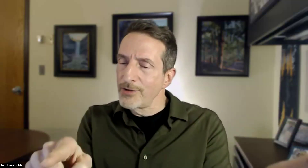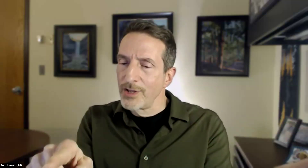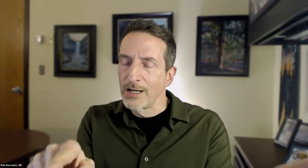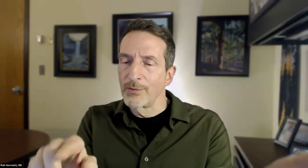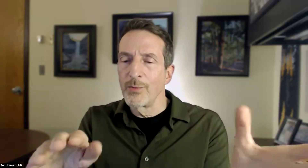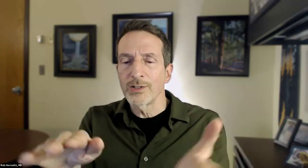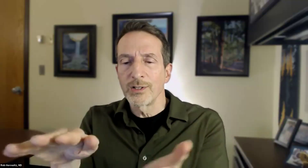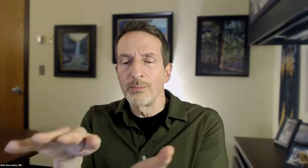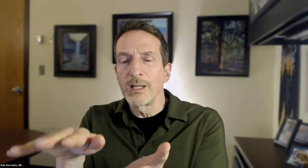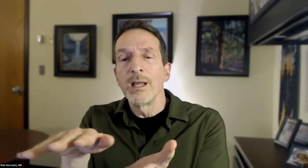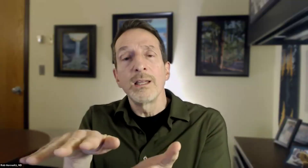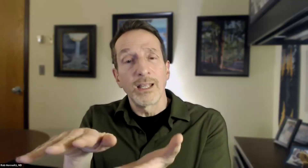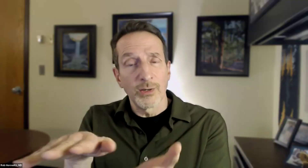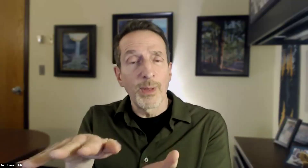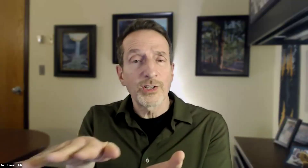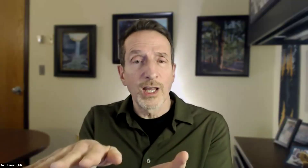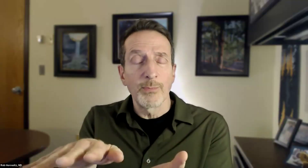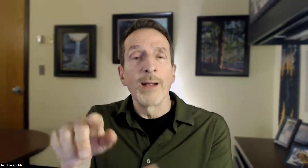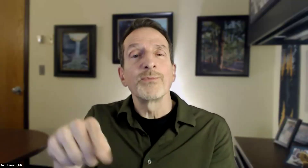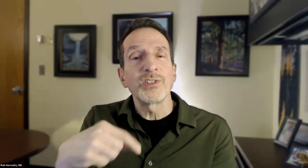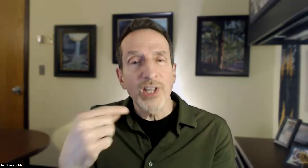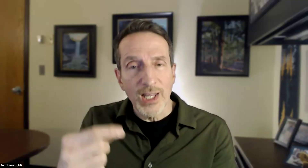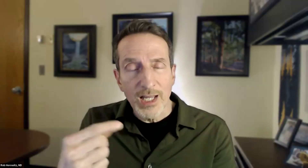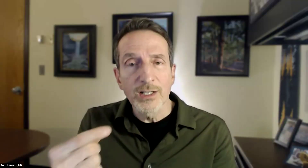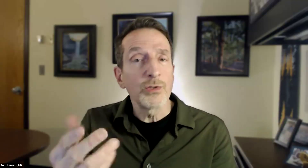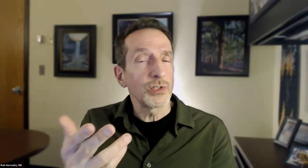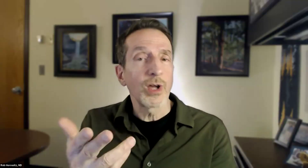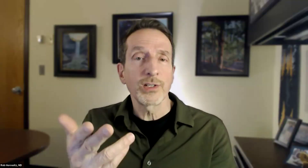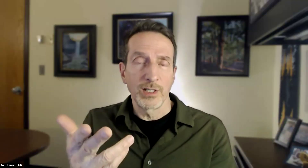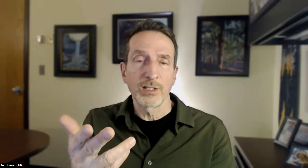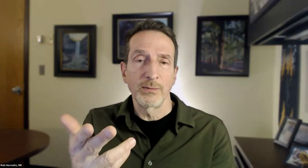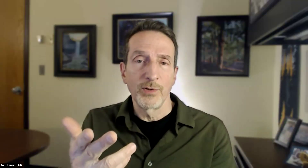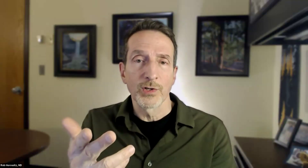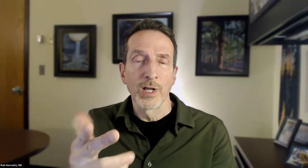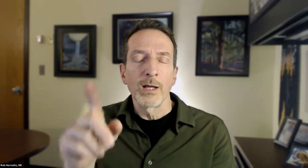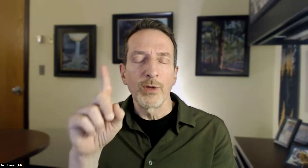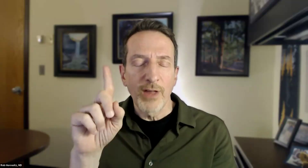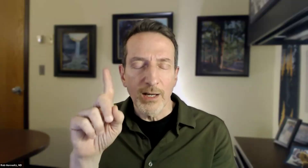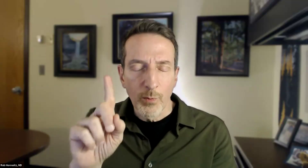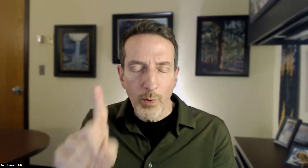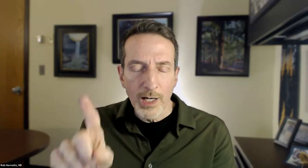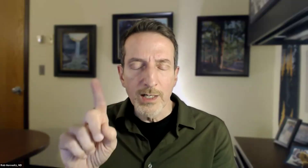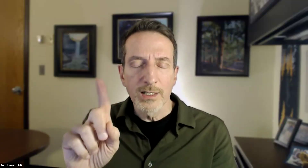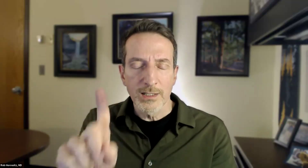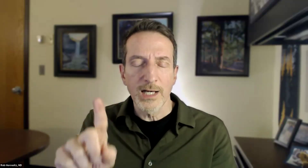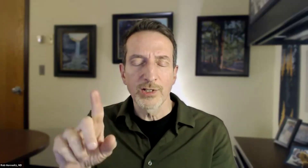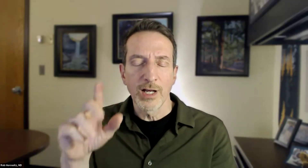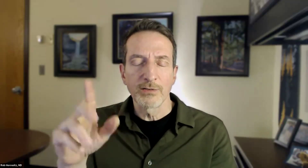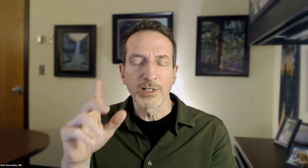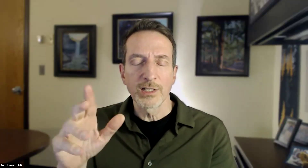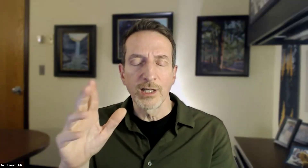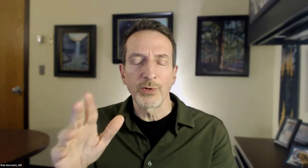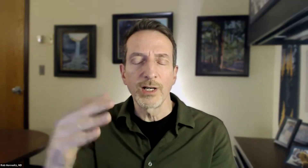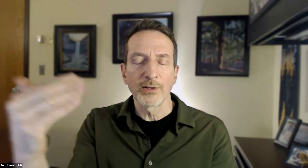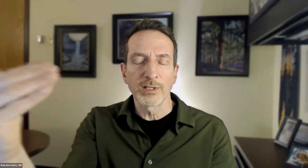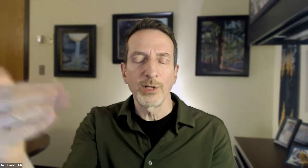shortly after that. We'd want you to be in your best shape. This can induce nausea in some folks. We've had one session out